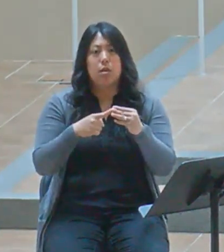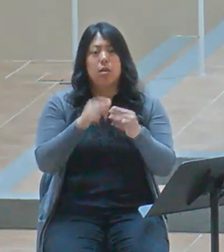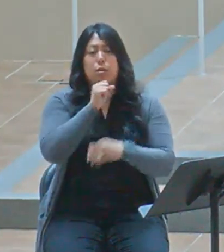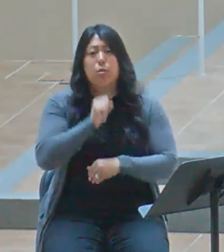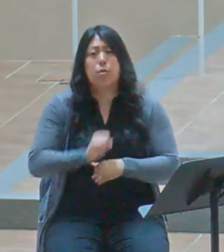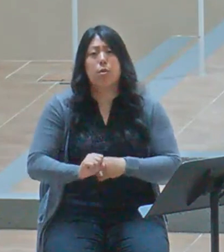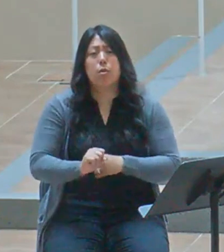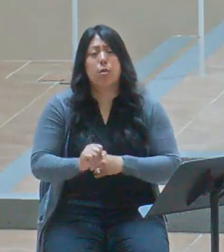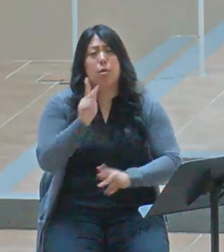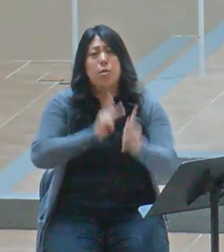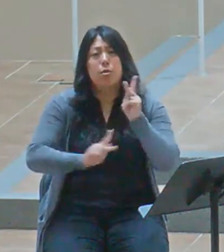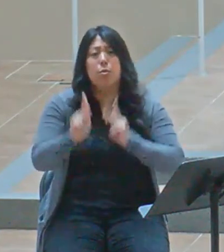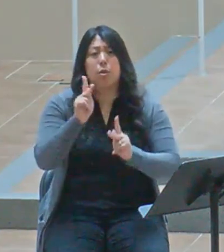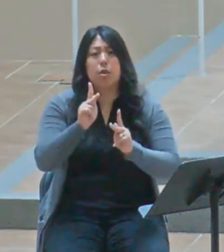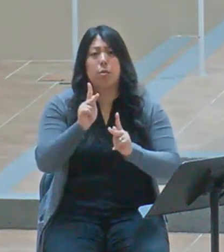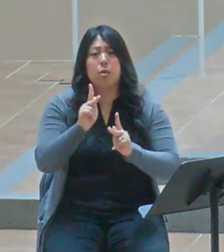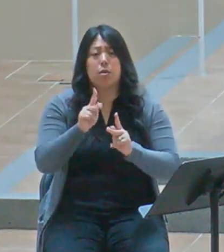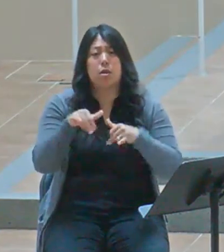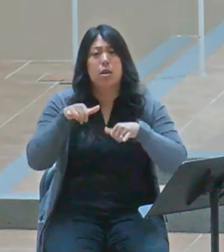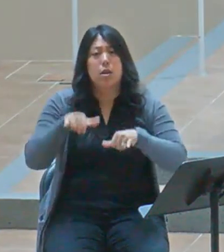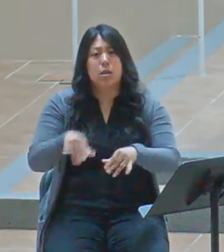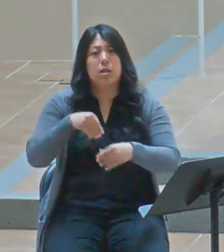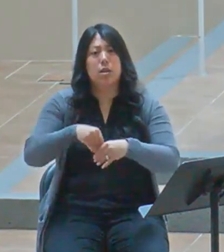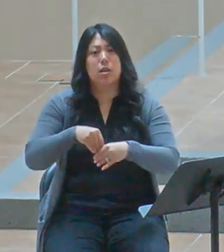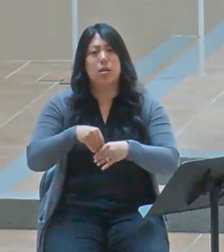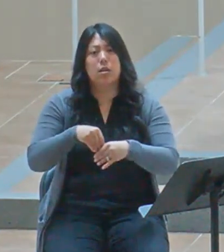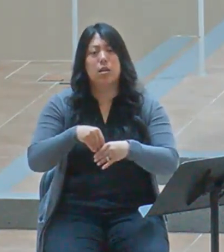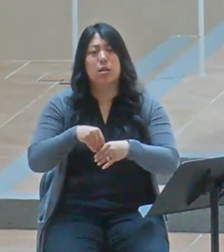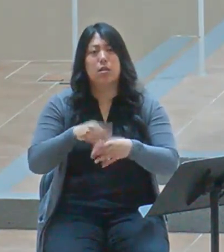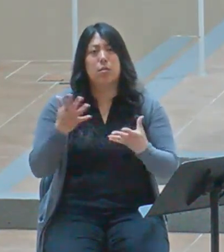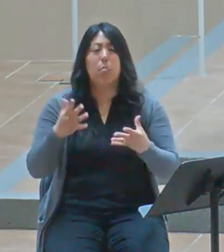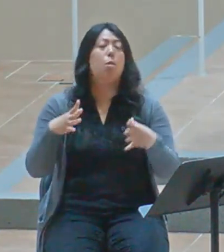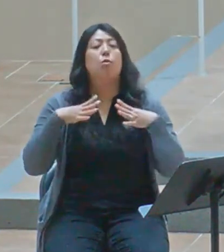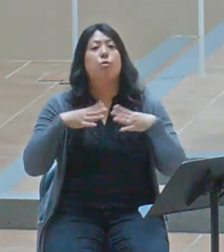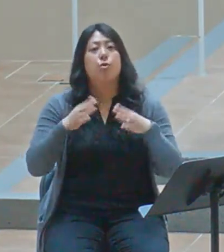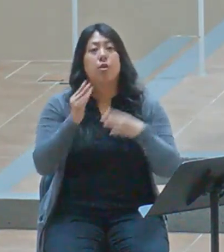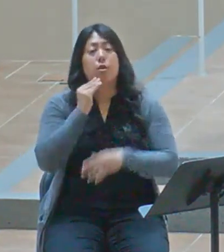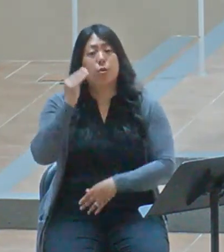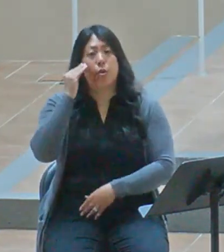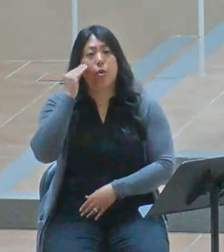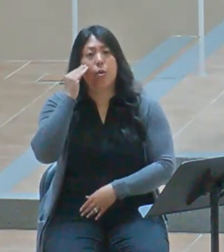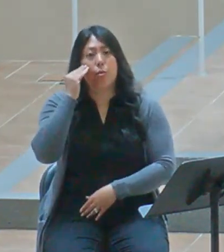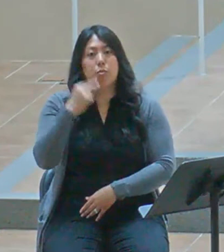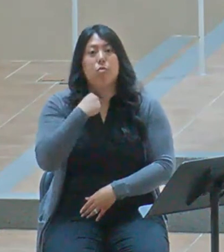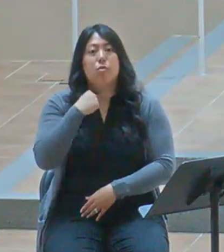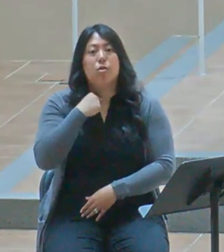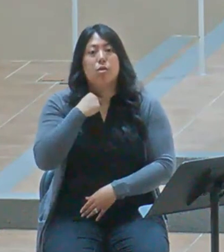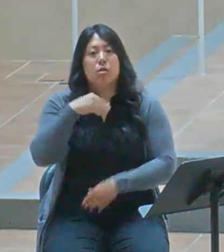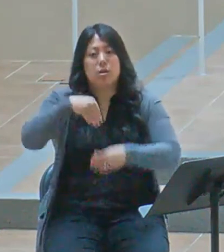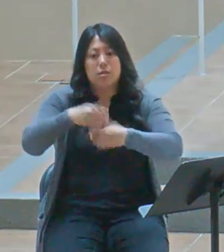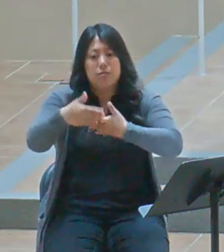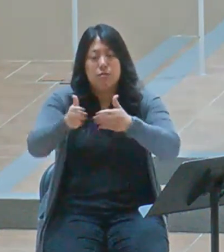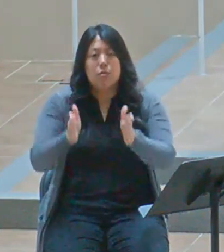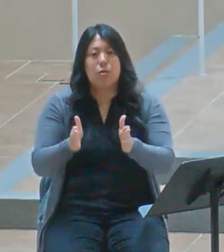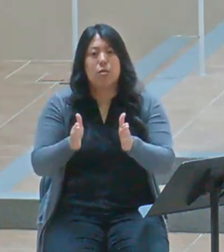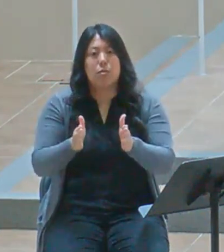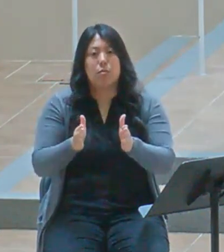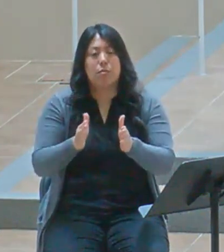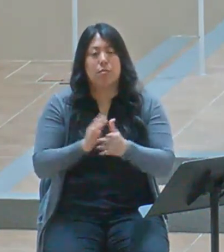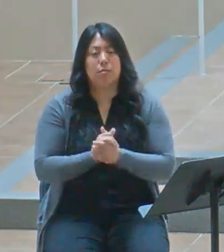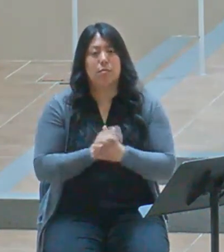day after day? You know, the staff and I are blessed. Thanks to you who are able to continue to